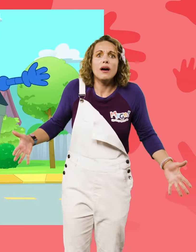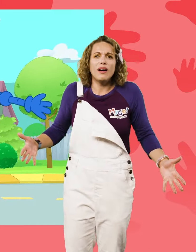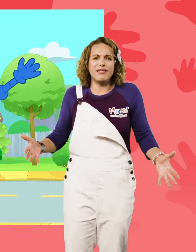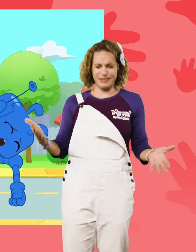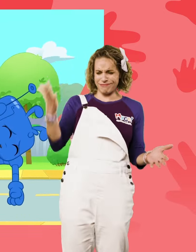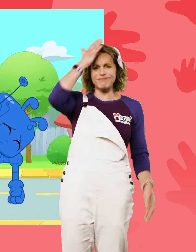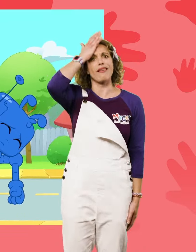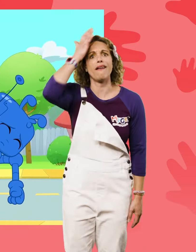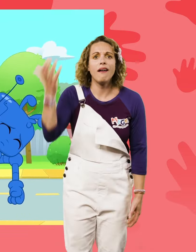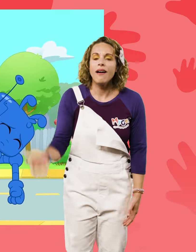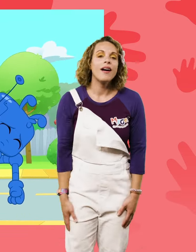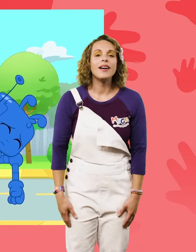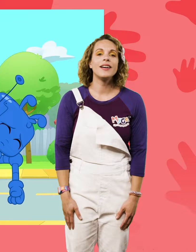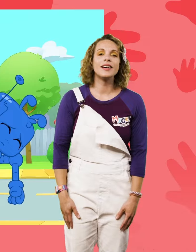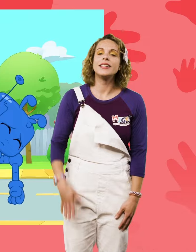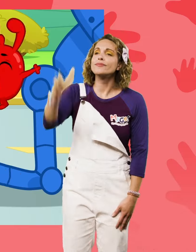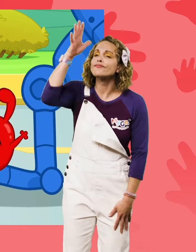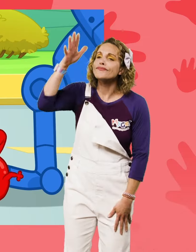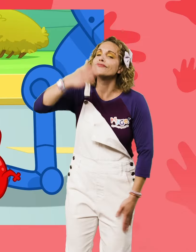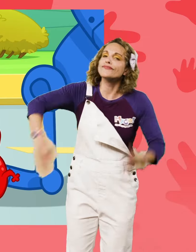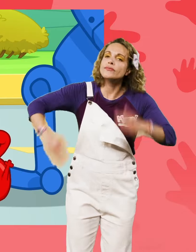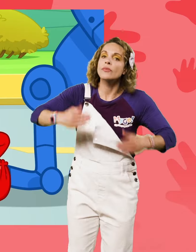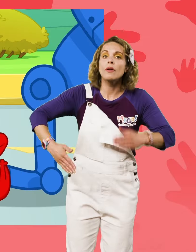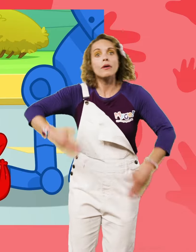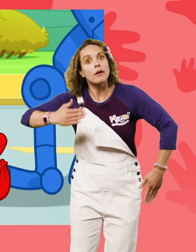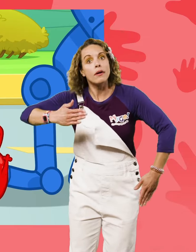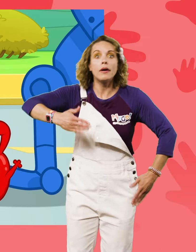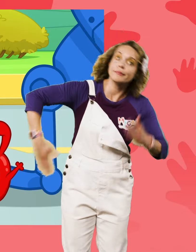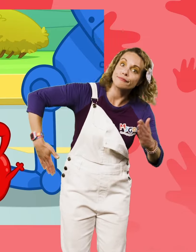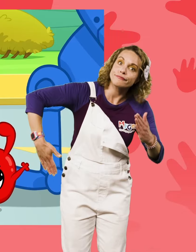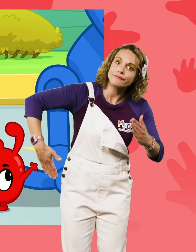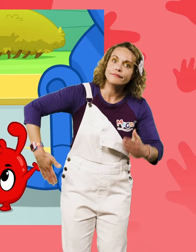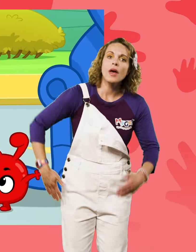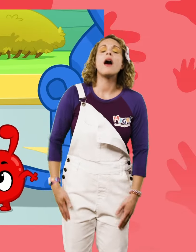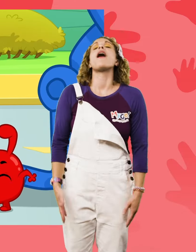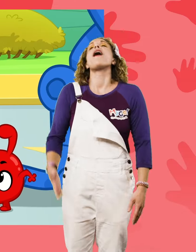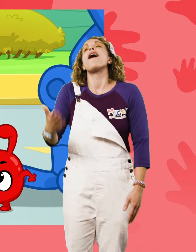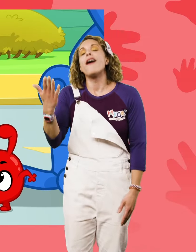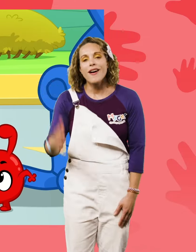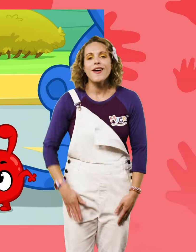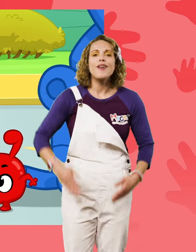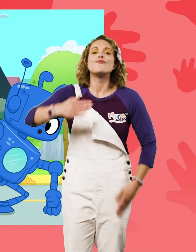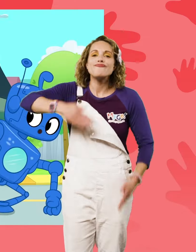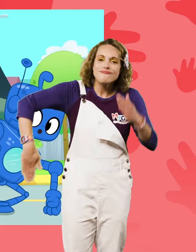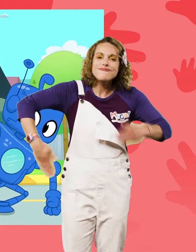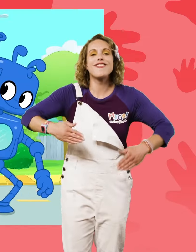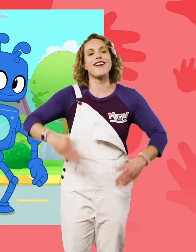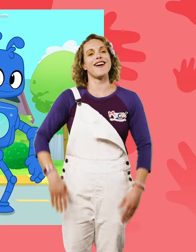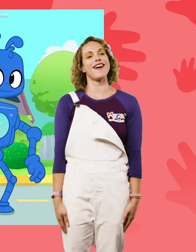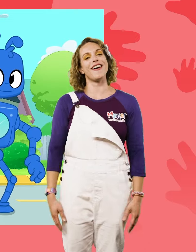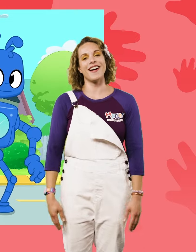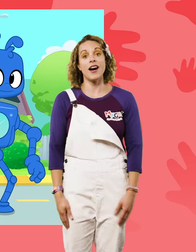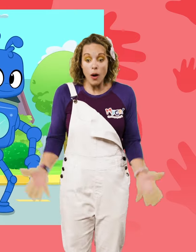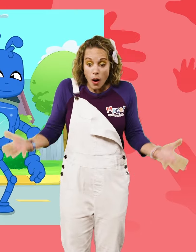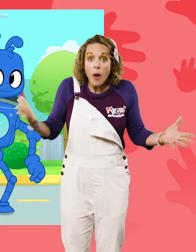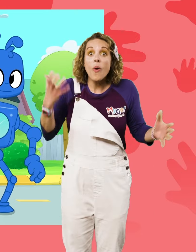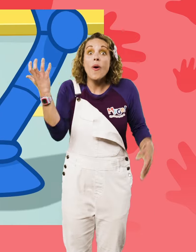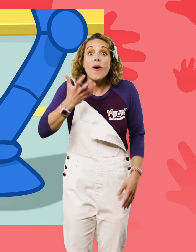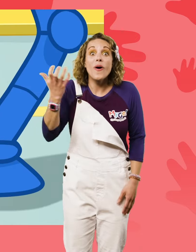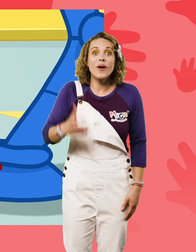Whoa! Bandit robot! Robot! Oh, a robot.